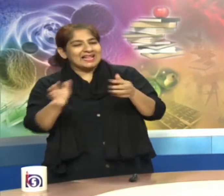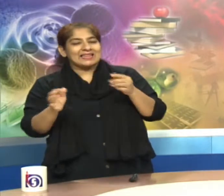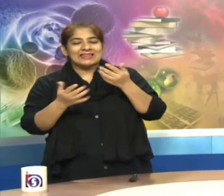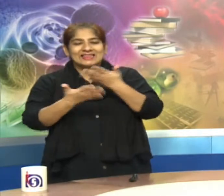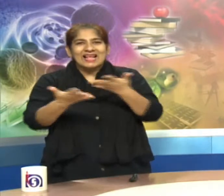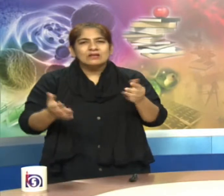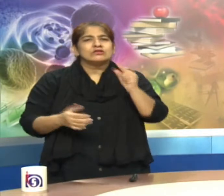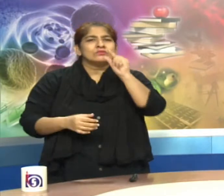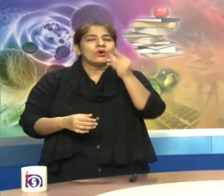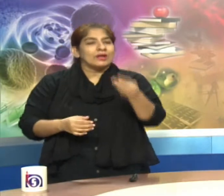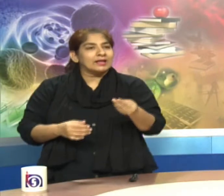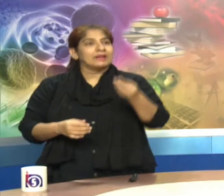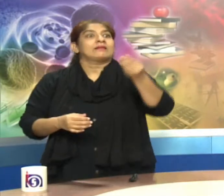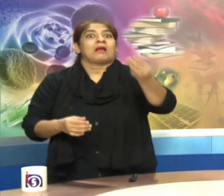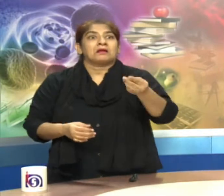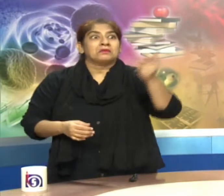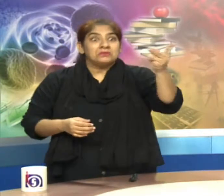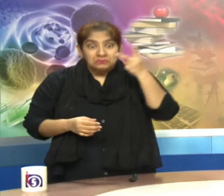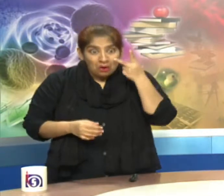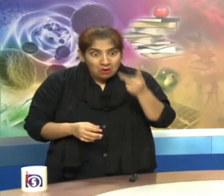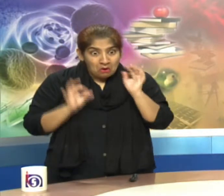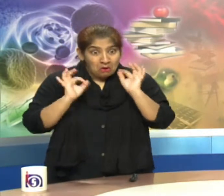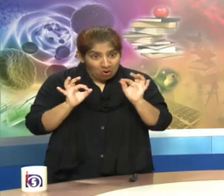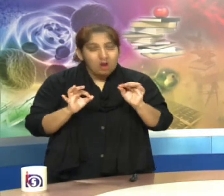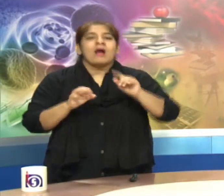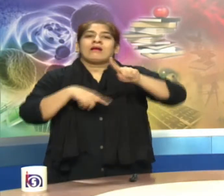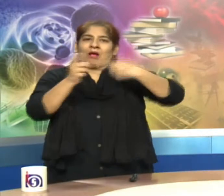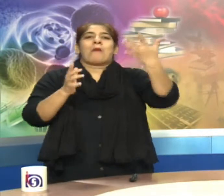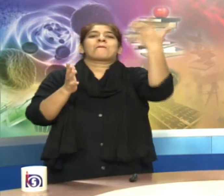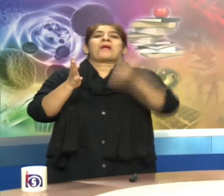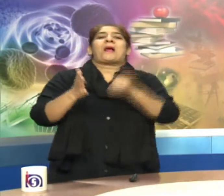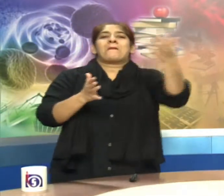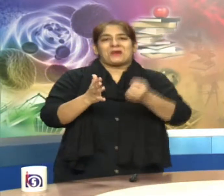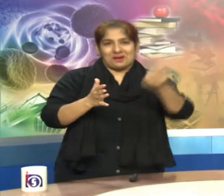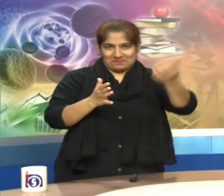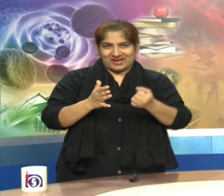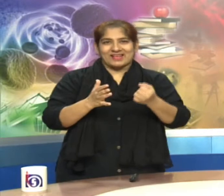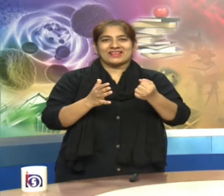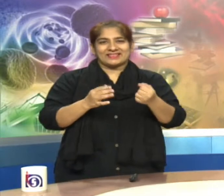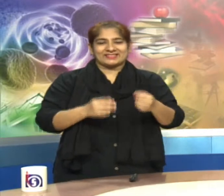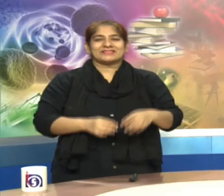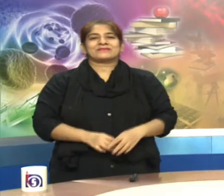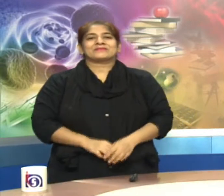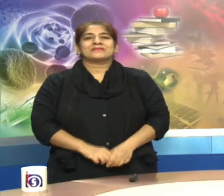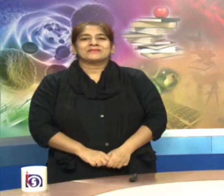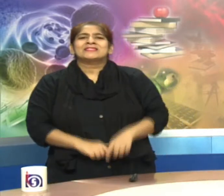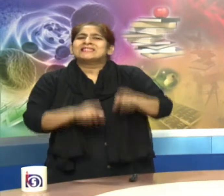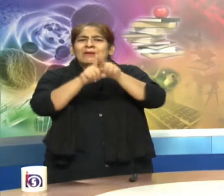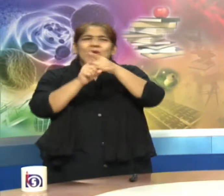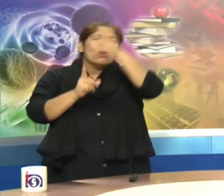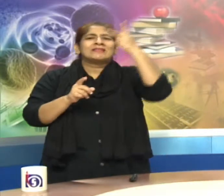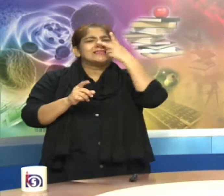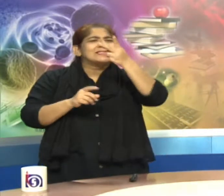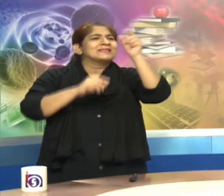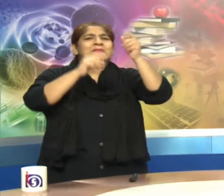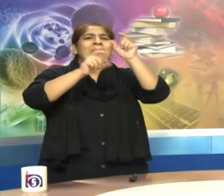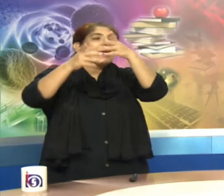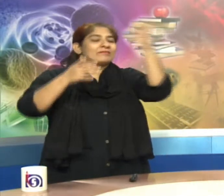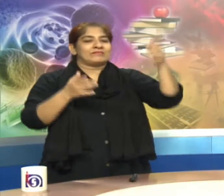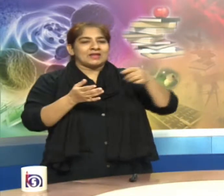it to you. The first tool which is used for sales promotion is the free samples. We